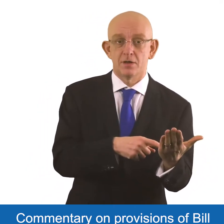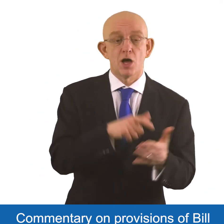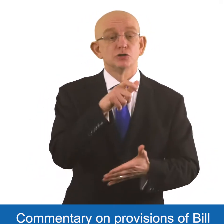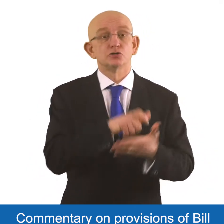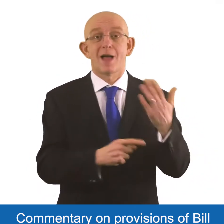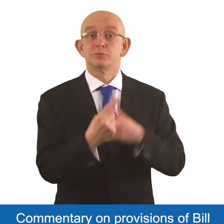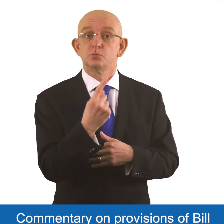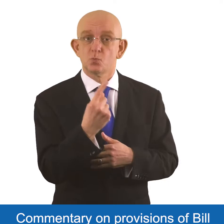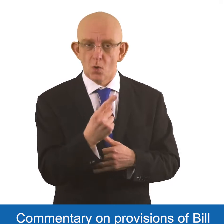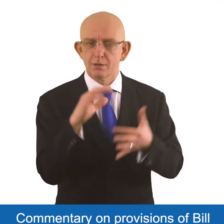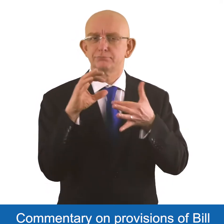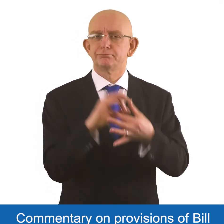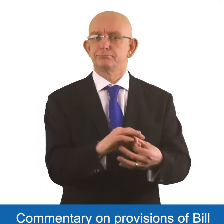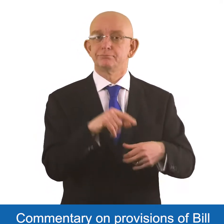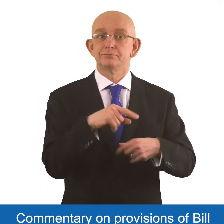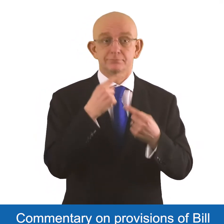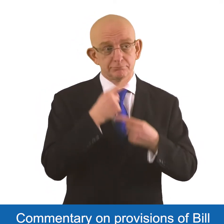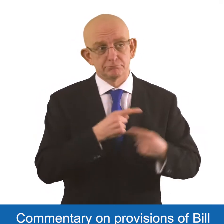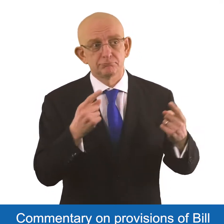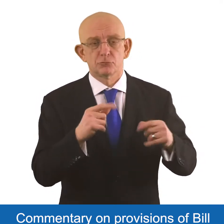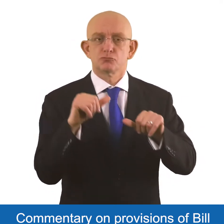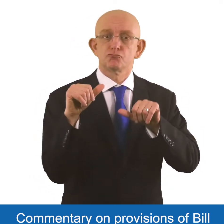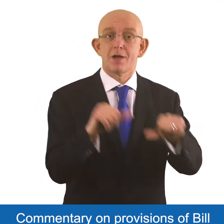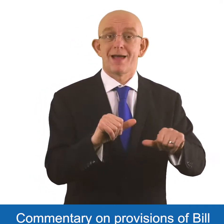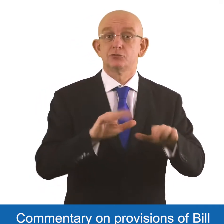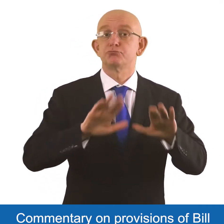Chapter 1. Declaration recognising British Sign Language.